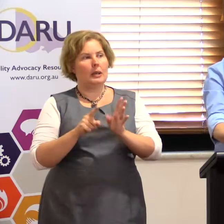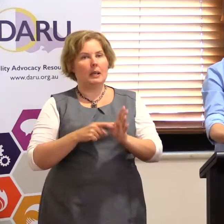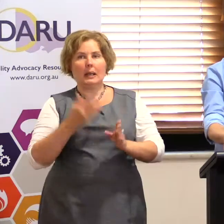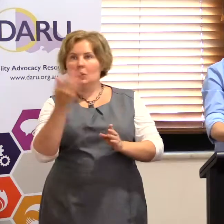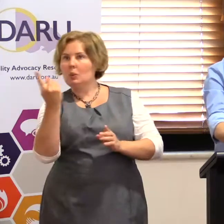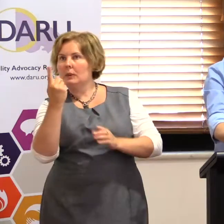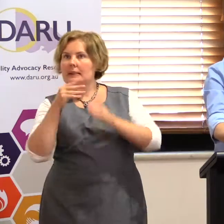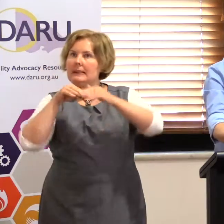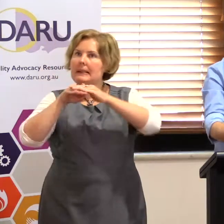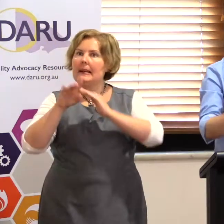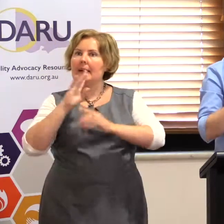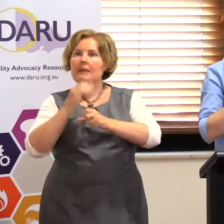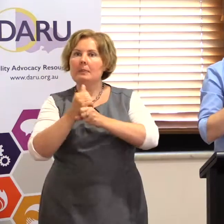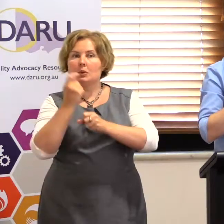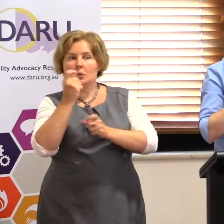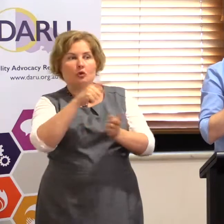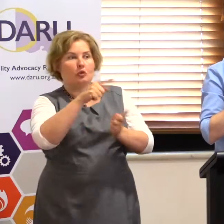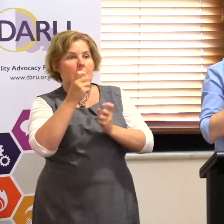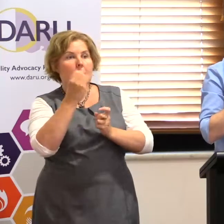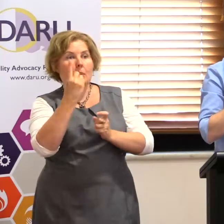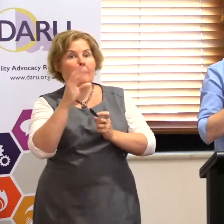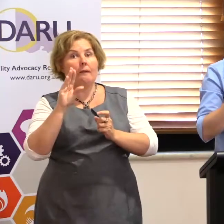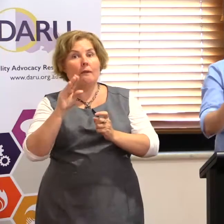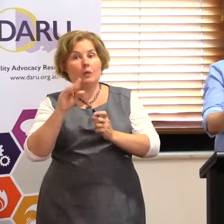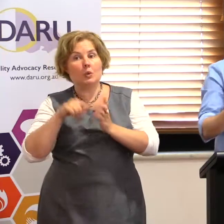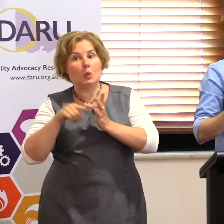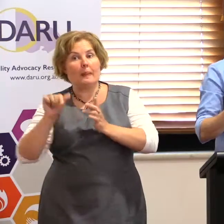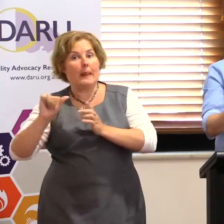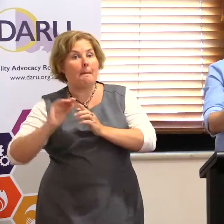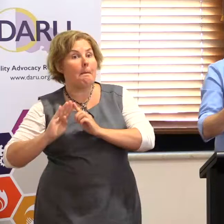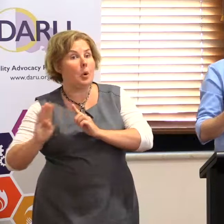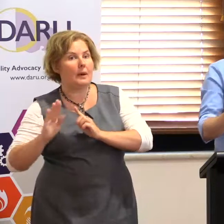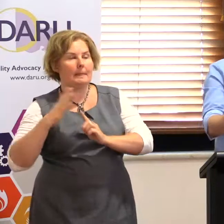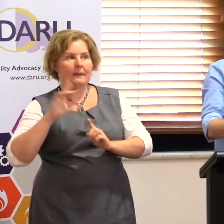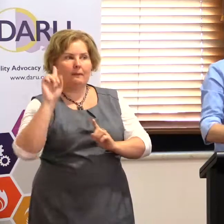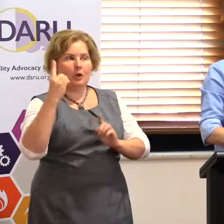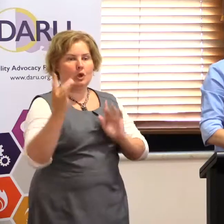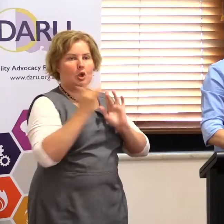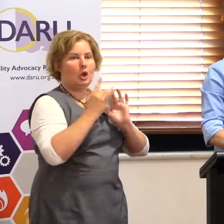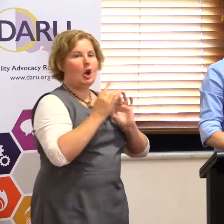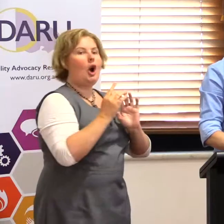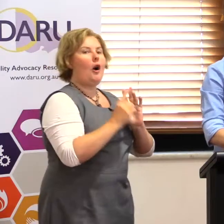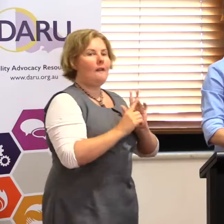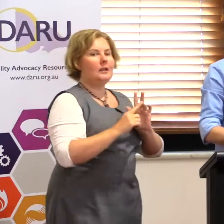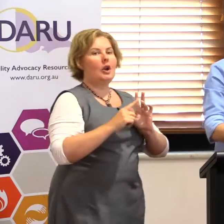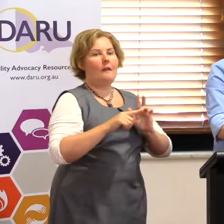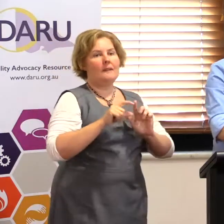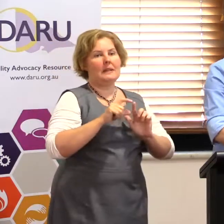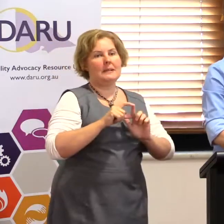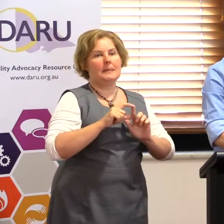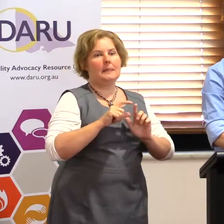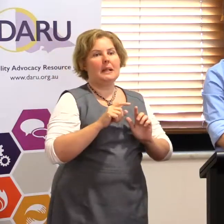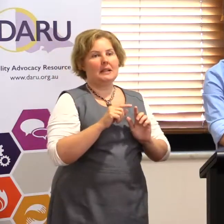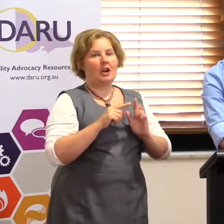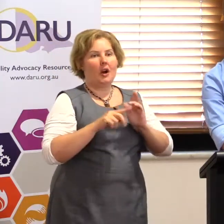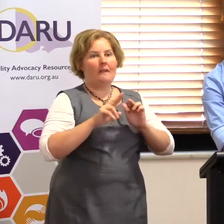to recruit someone to a board to contact the Office for Disability. So we'll put those people in touch with the Leadership Institute, with Voice at the